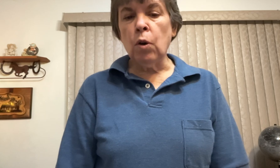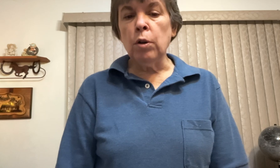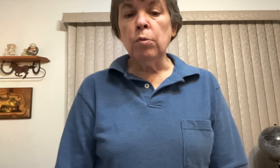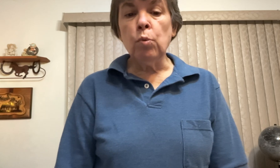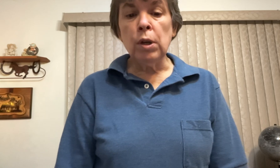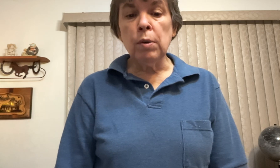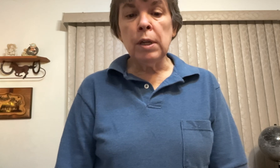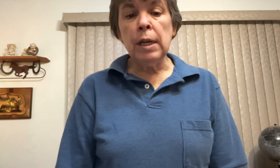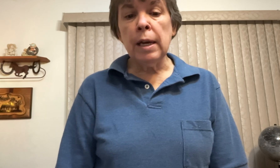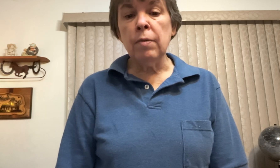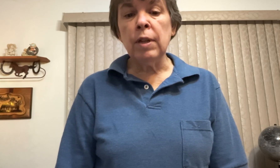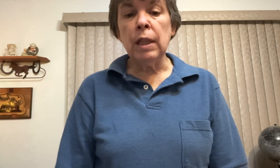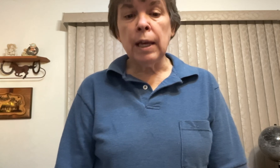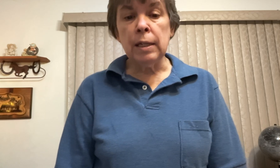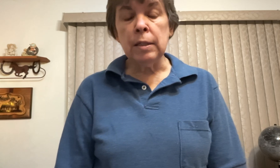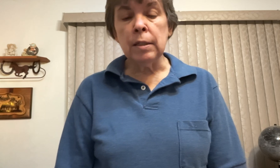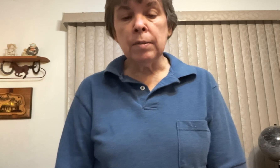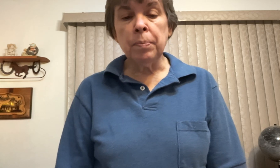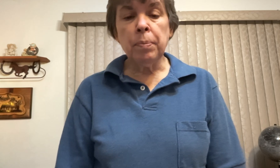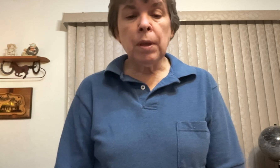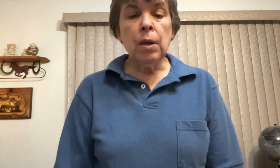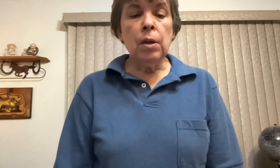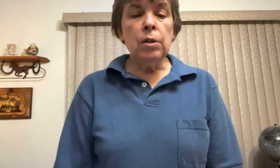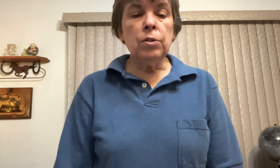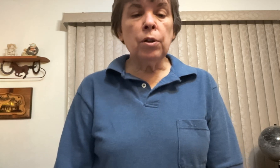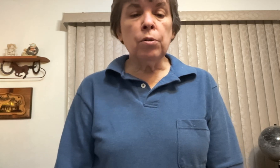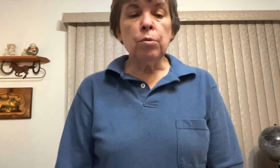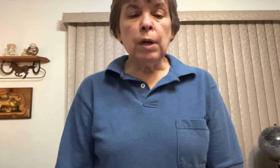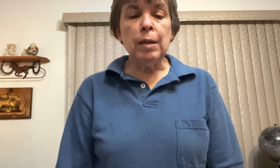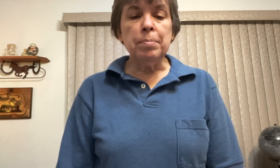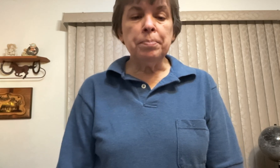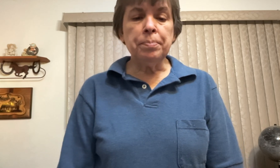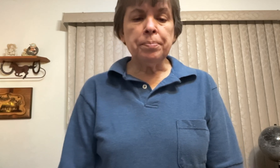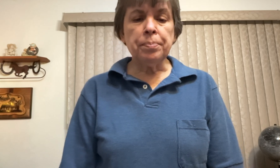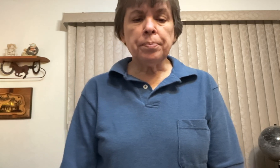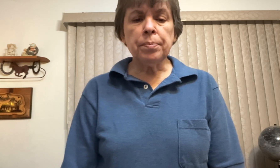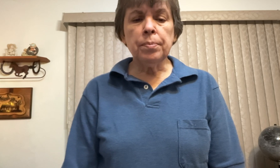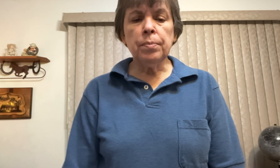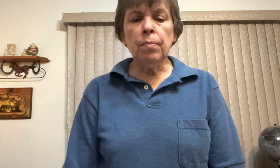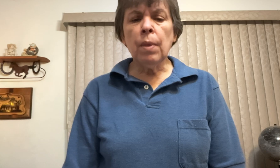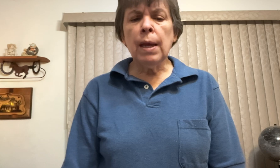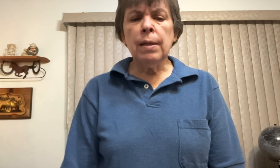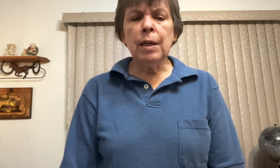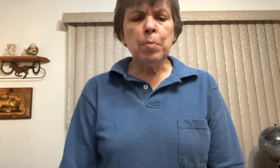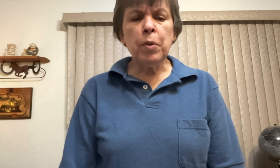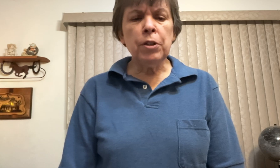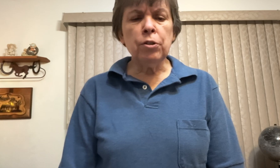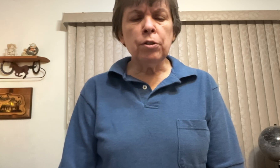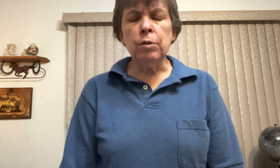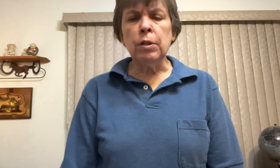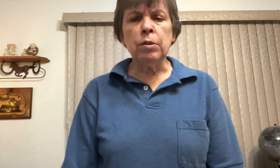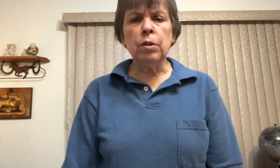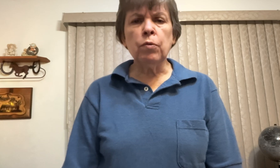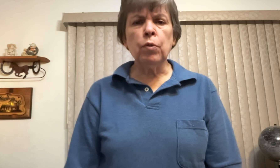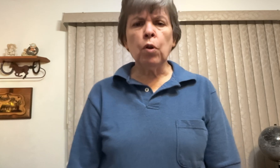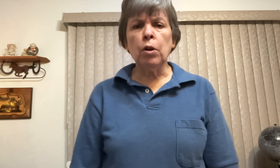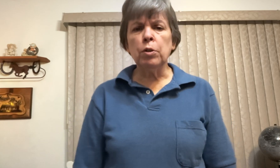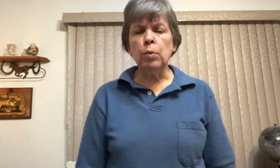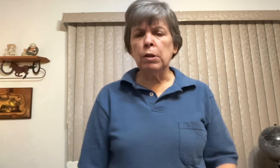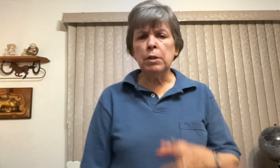you weary, heavy laden? So a couple things you could do here. So for are you weary, you